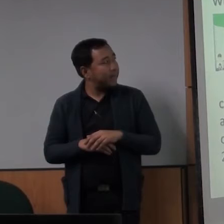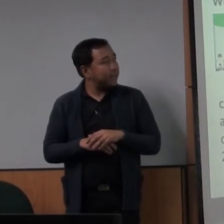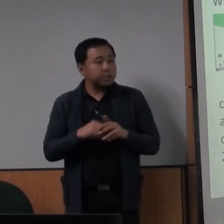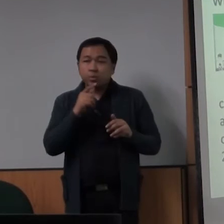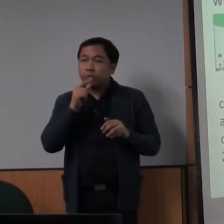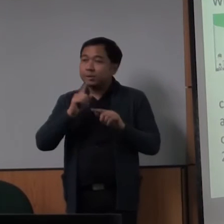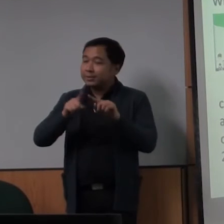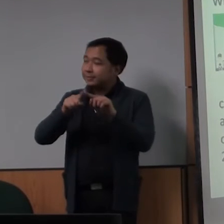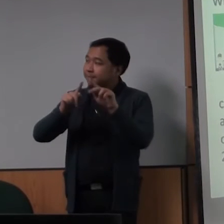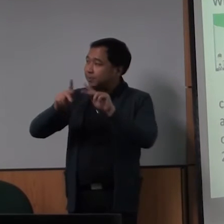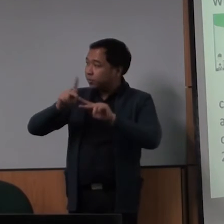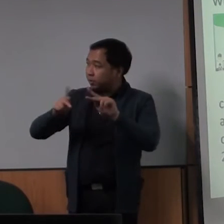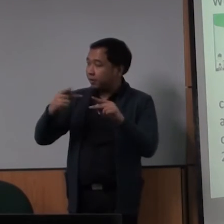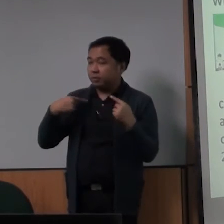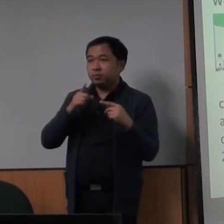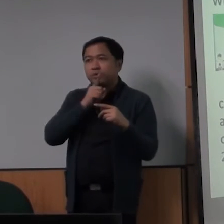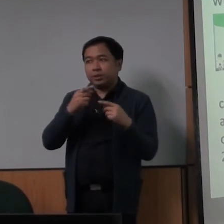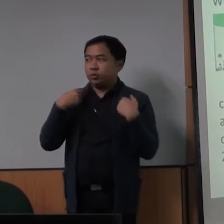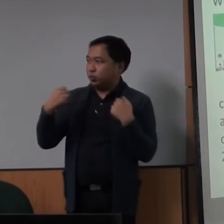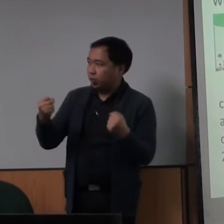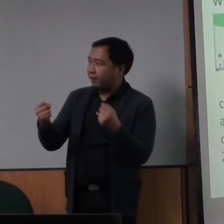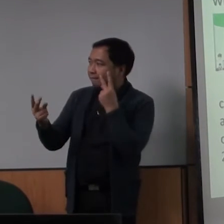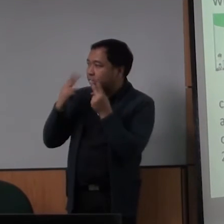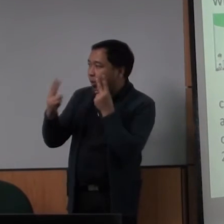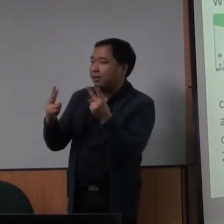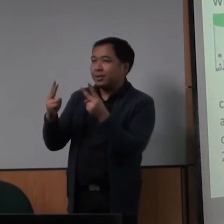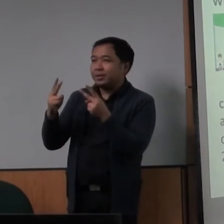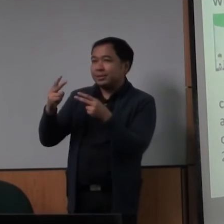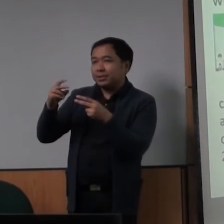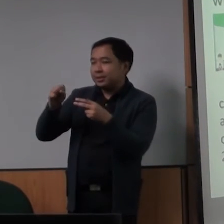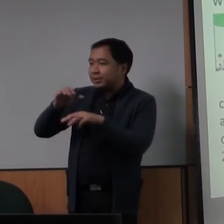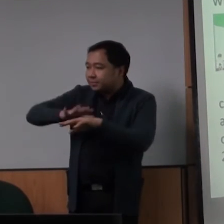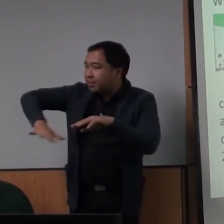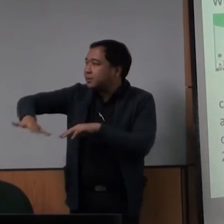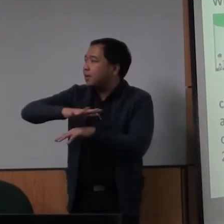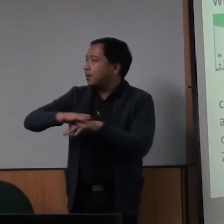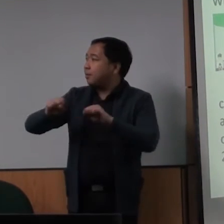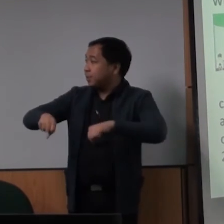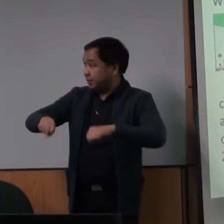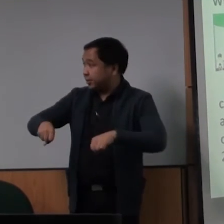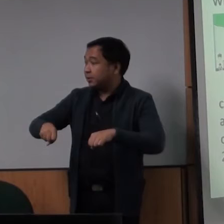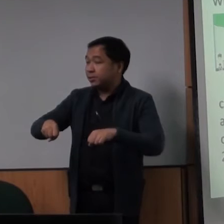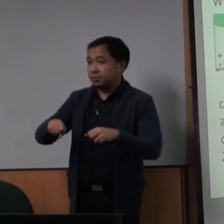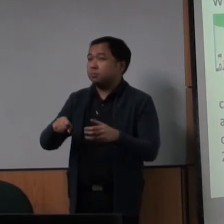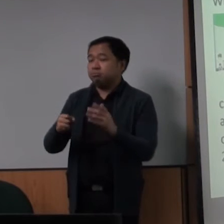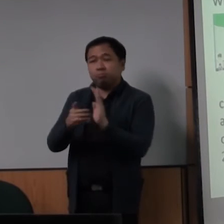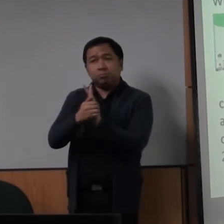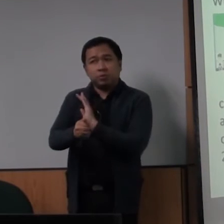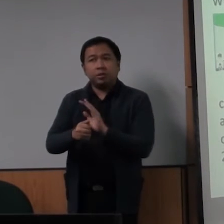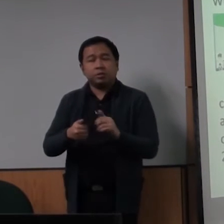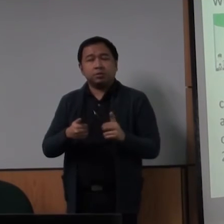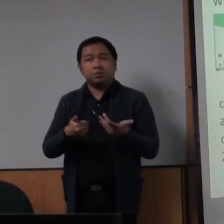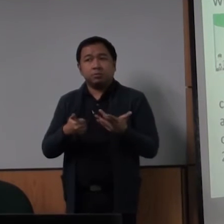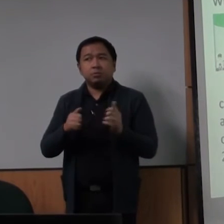person who has a strong visual spatial ability, so they're good, parang